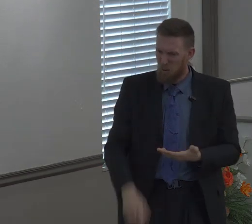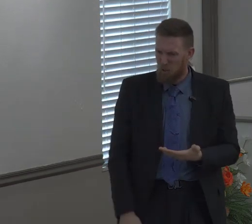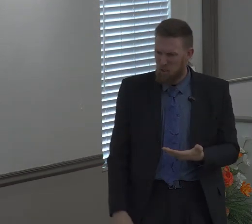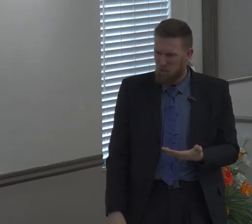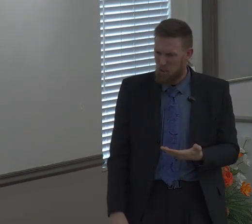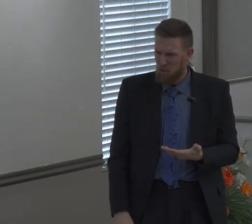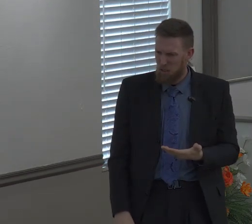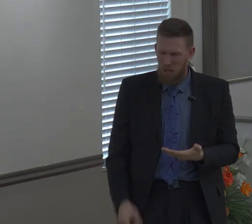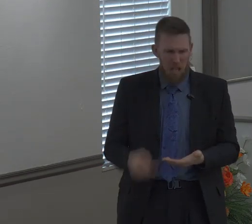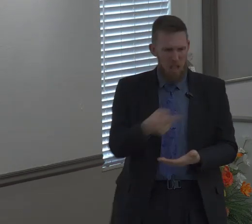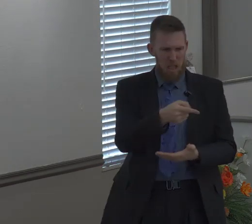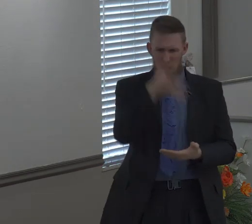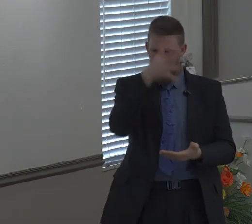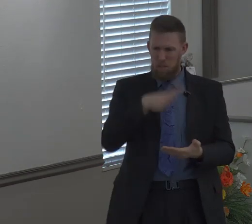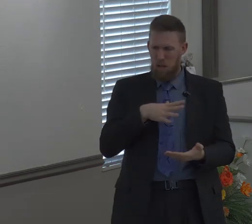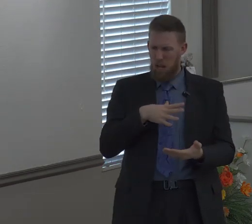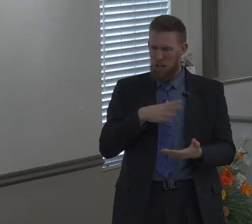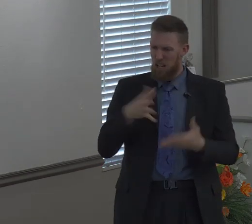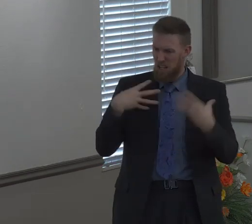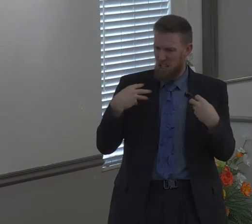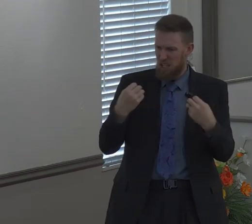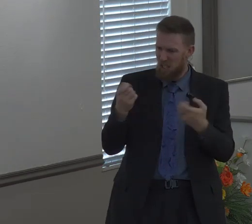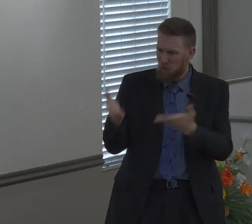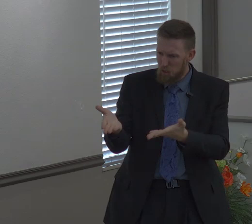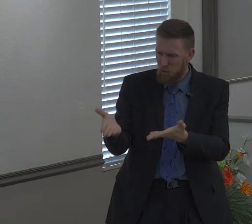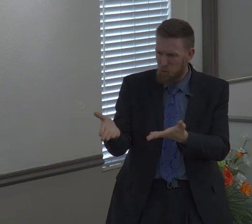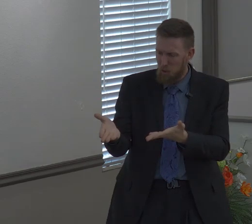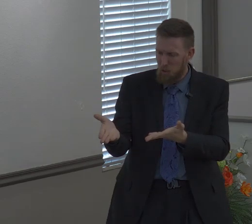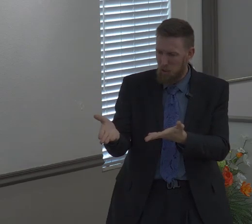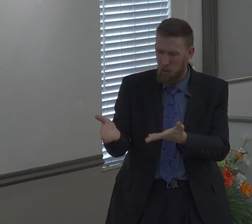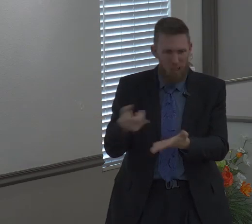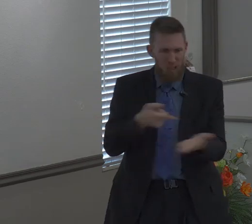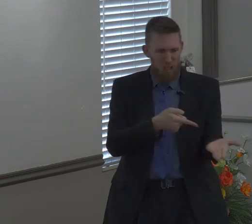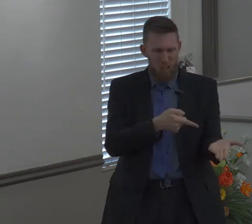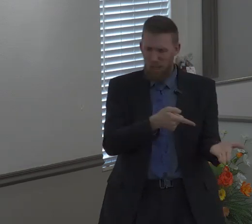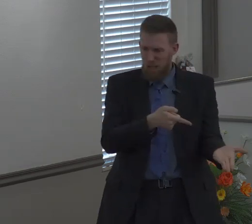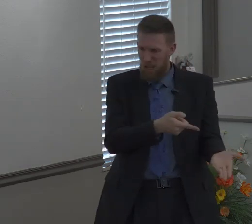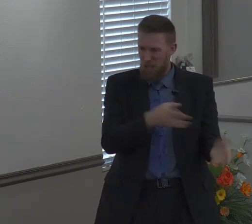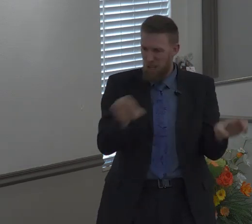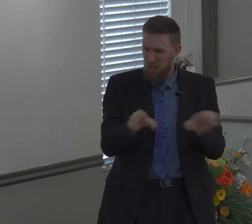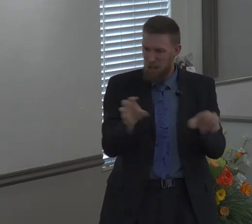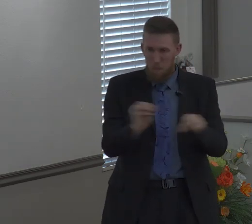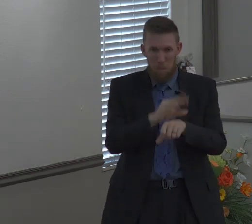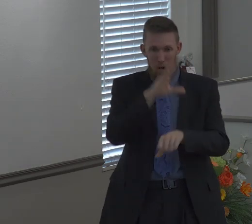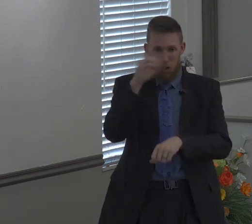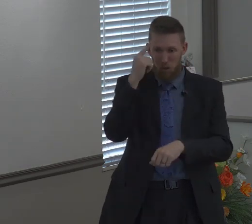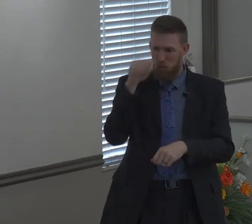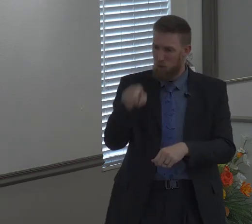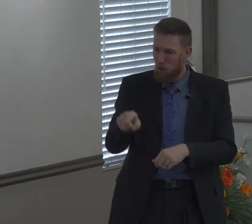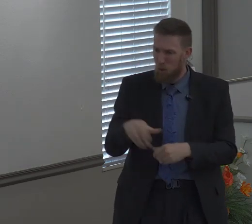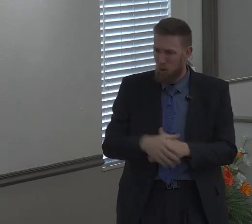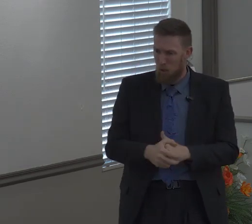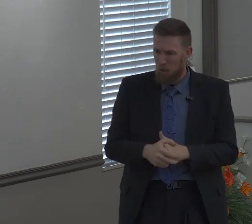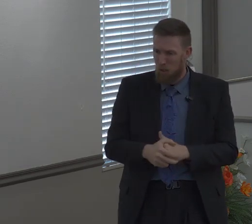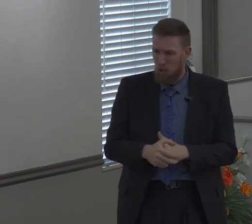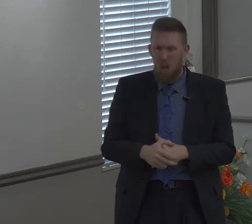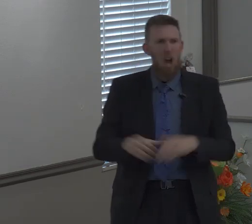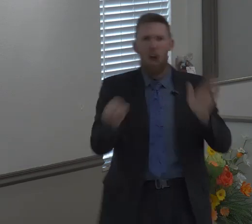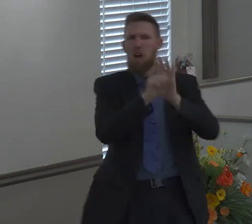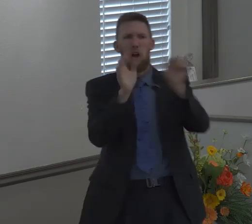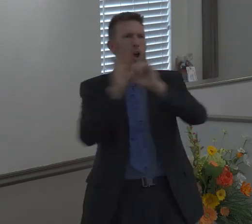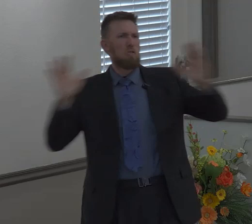you? Isn't this the guy who healed you? Isn't this the guy who did miracles with you?